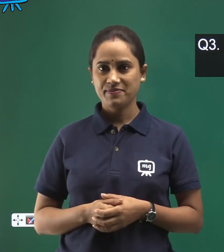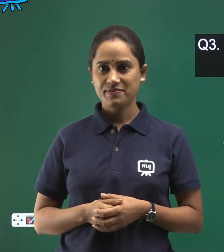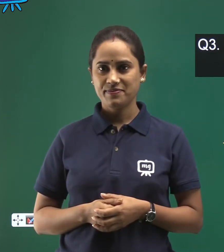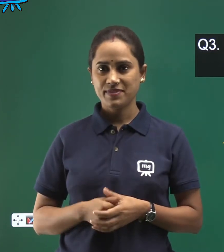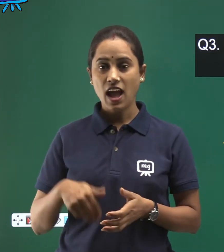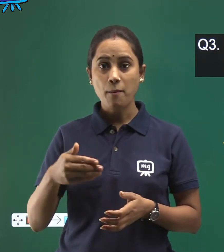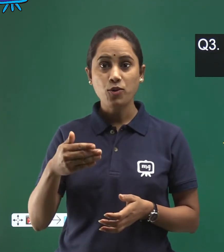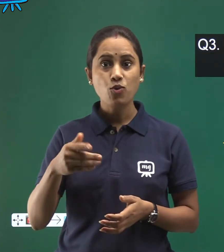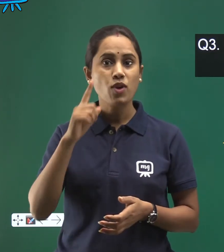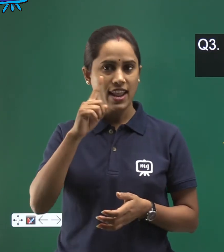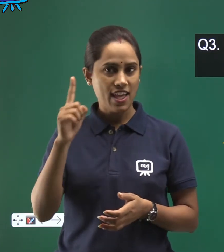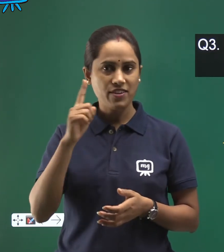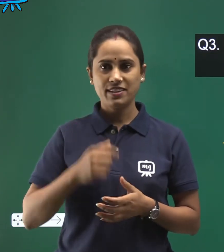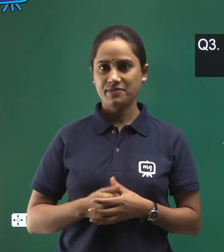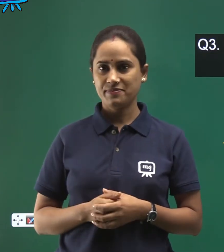up to 11